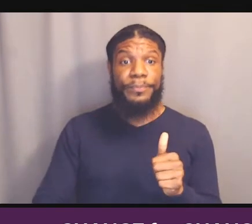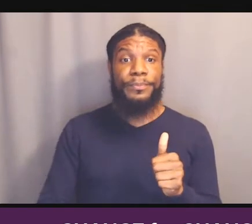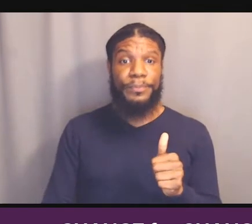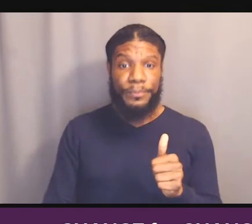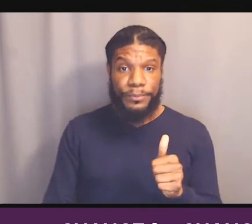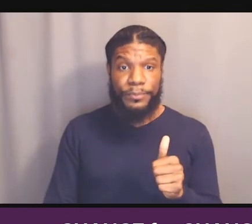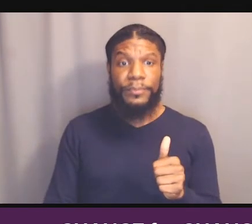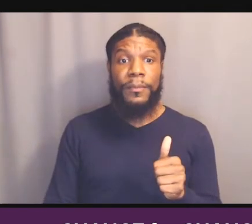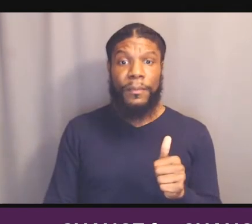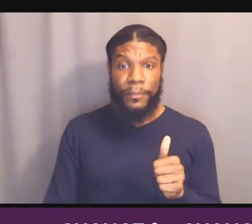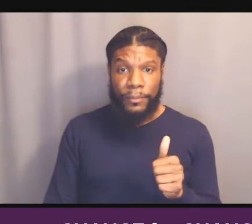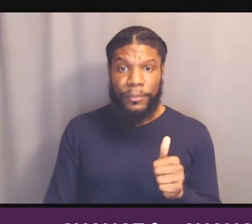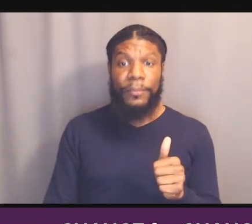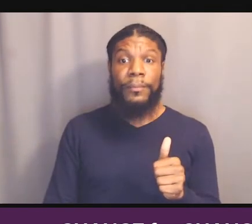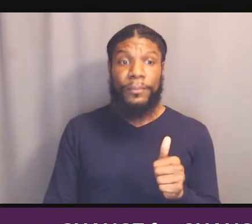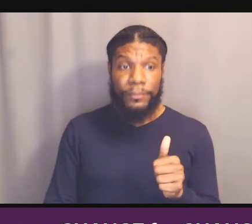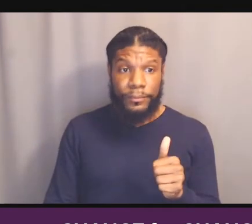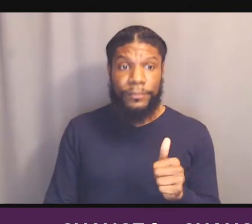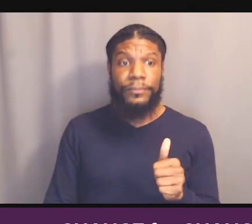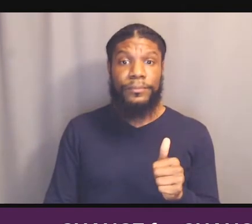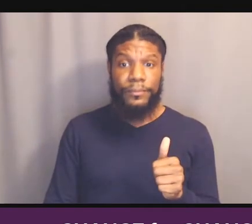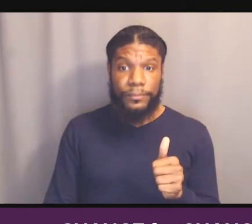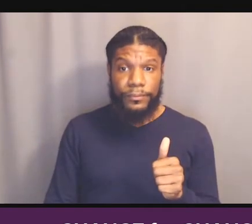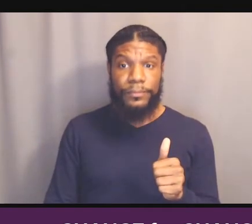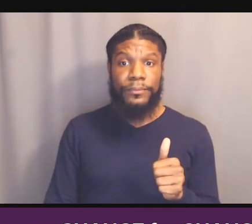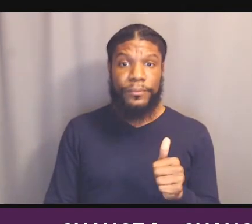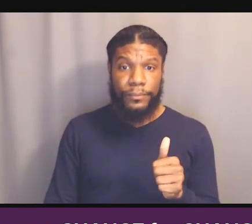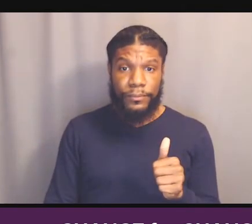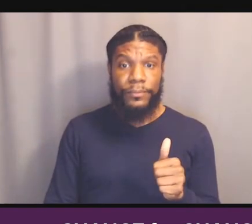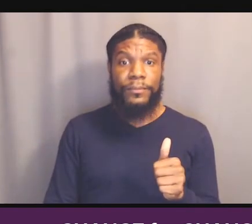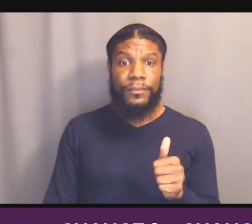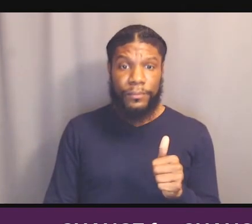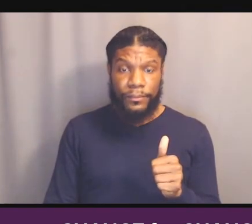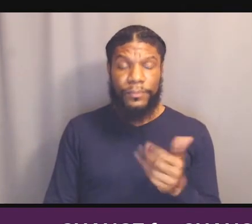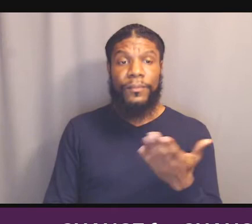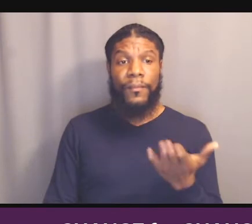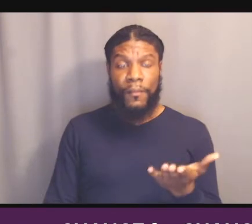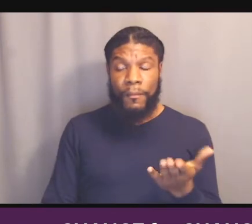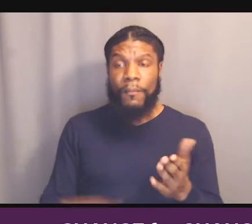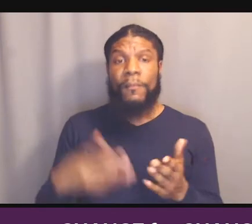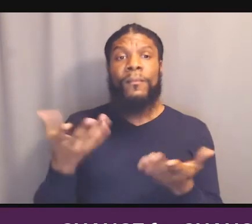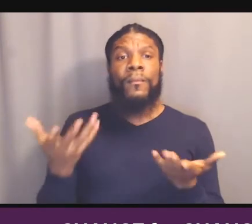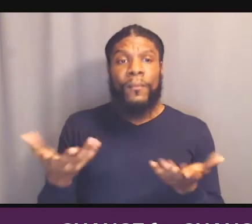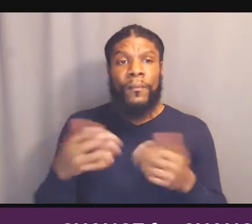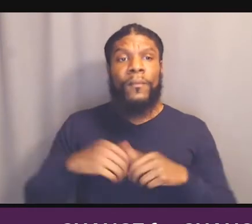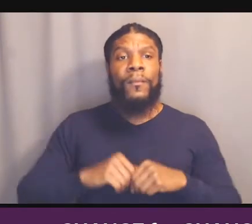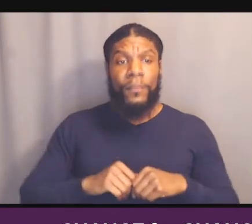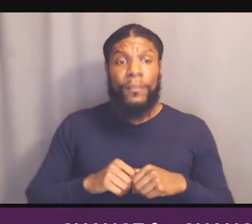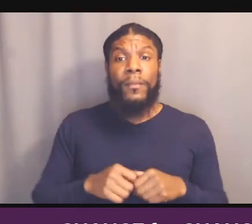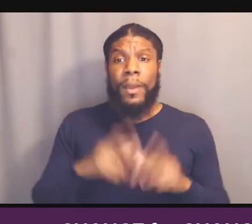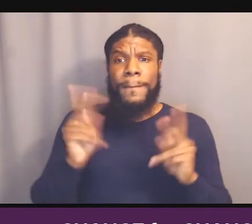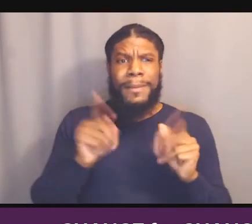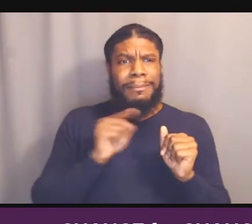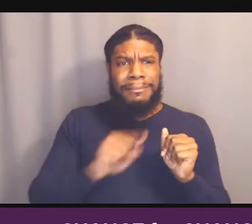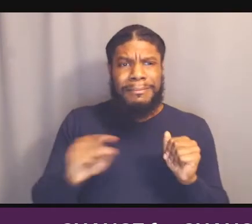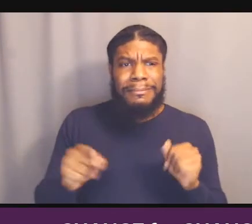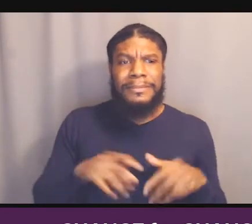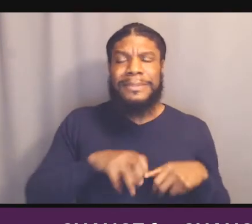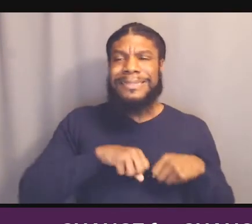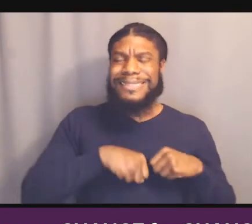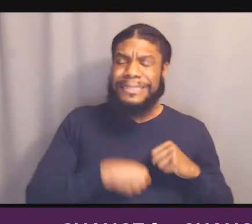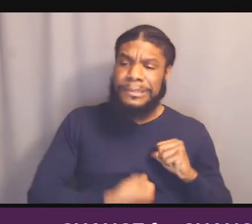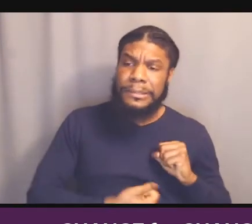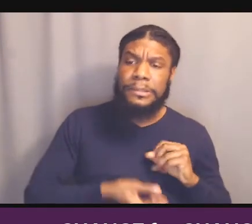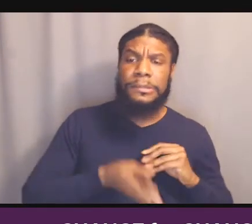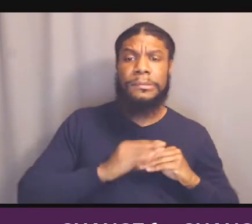condition that we see no chance for change. Those that are hurting can become so comfortable